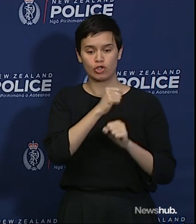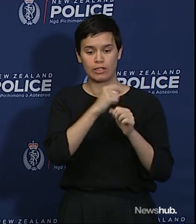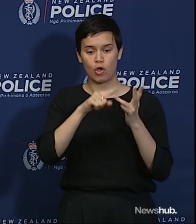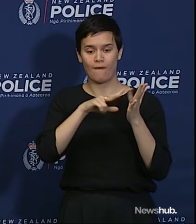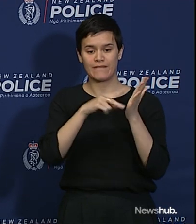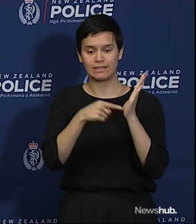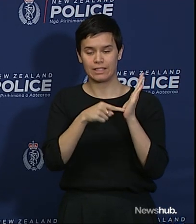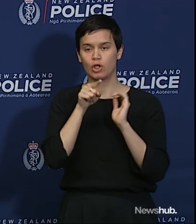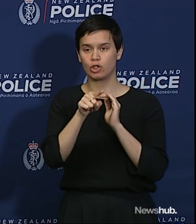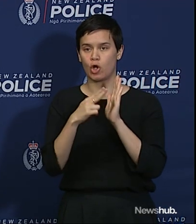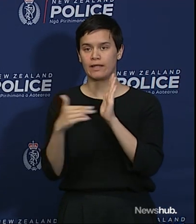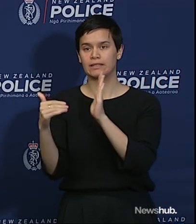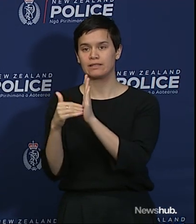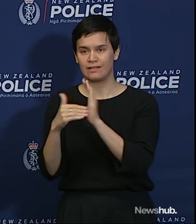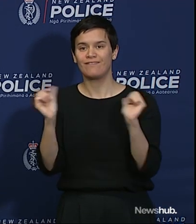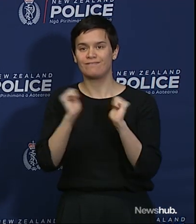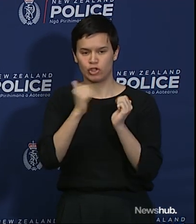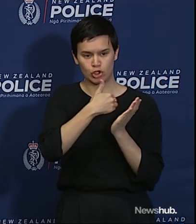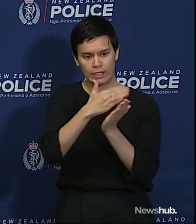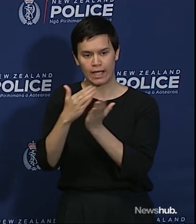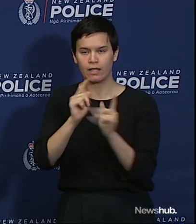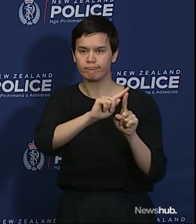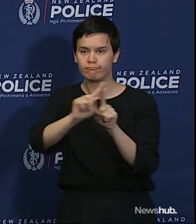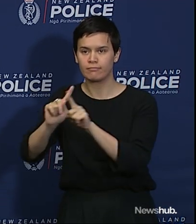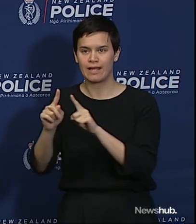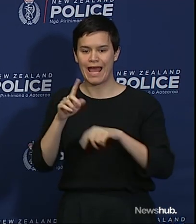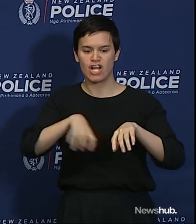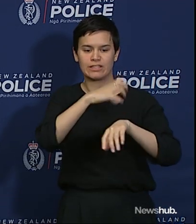civildefence.govt.nz, and has been shared across agencies.